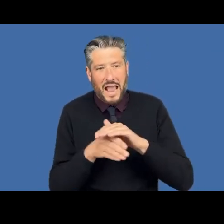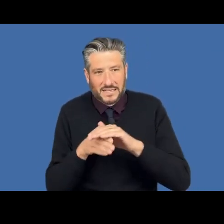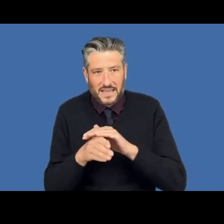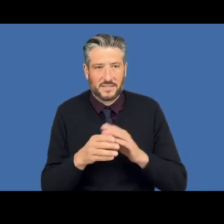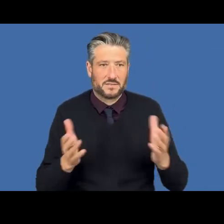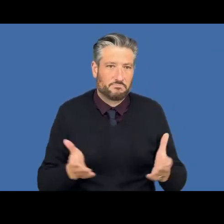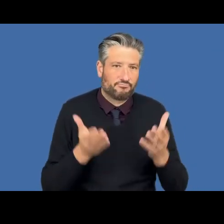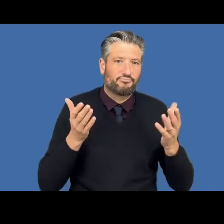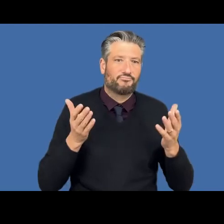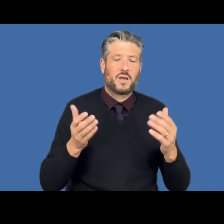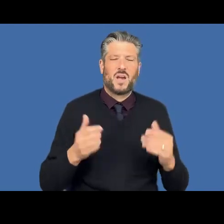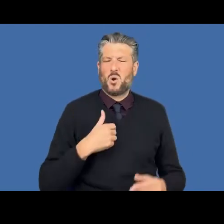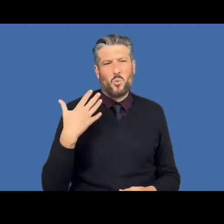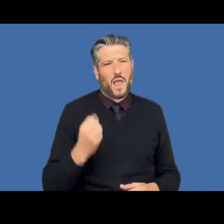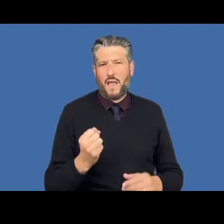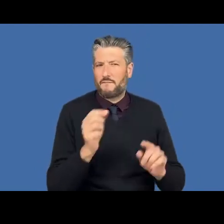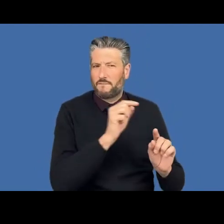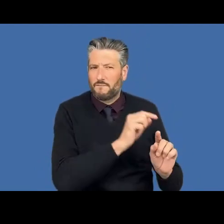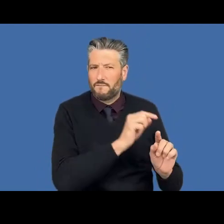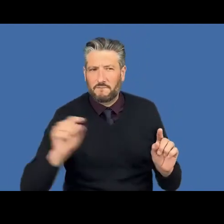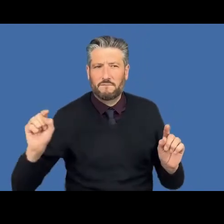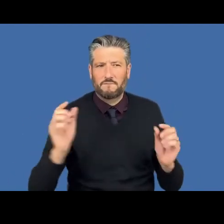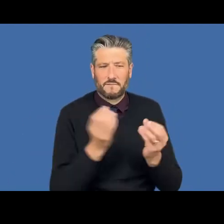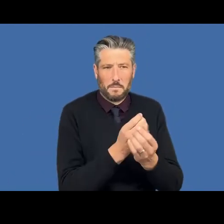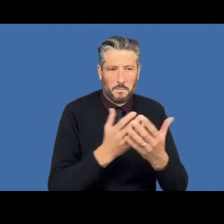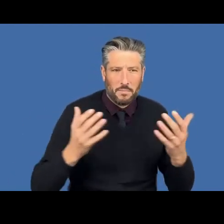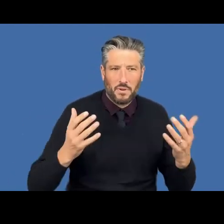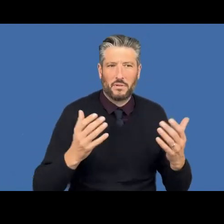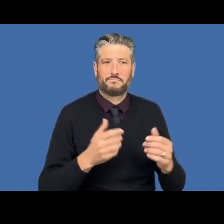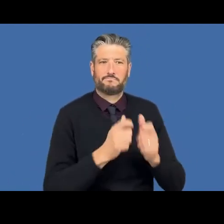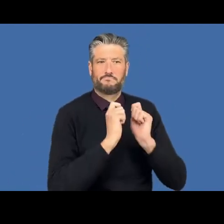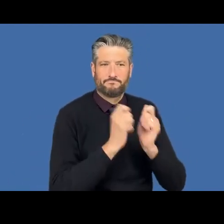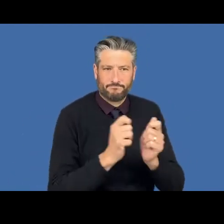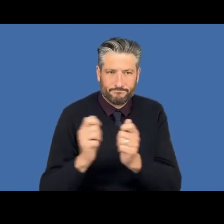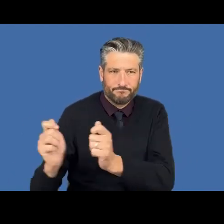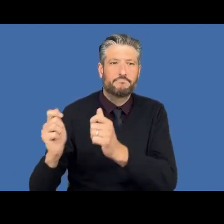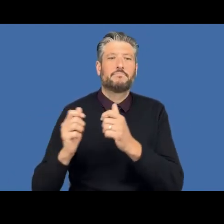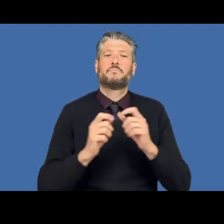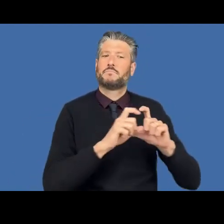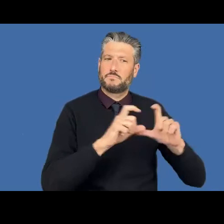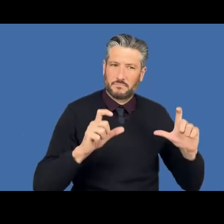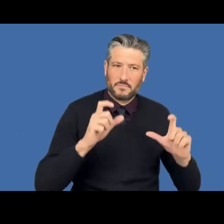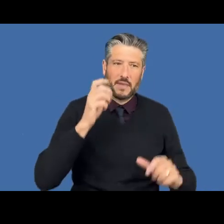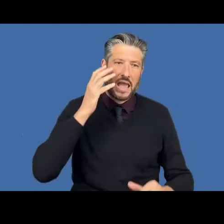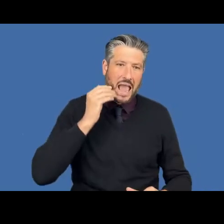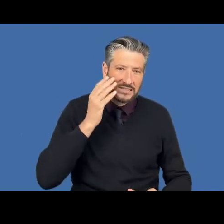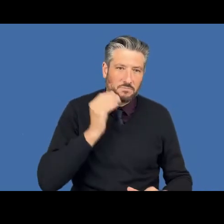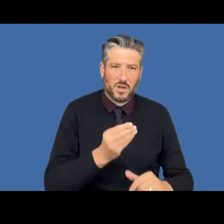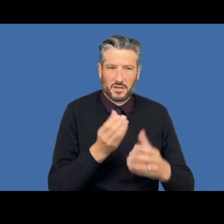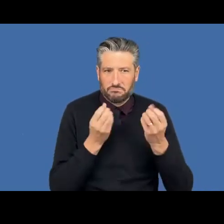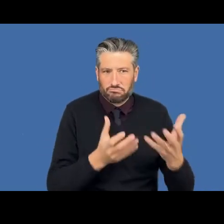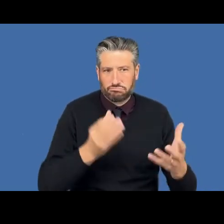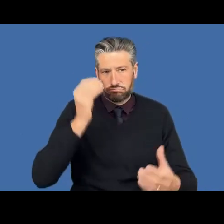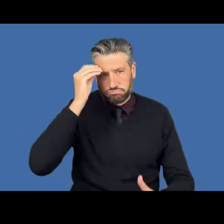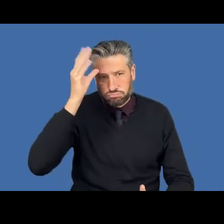So again, they're not experts. We're providing them with training and badging and gamifying the process to encourage them to